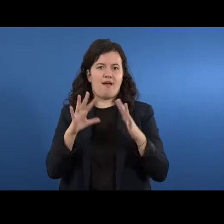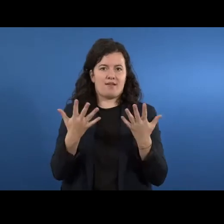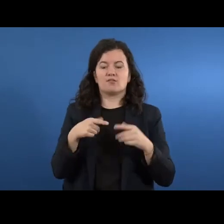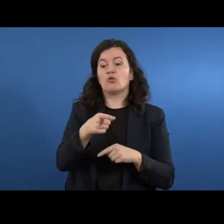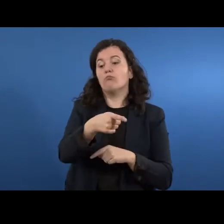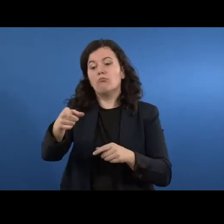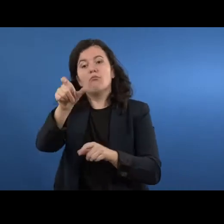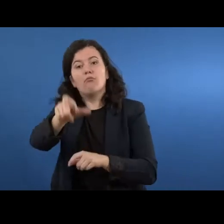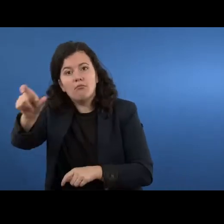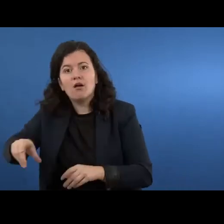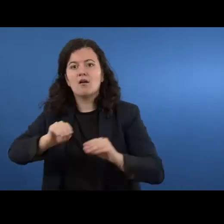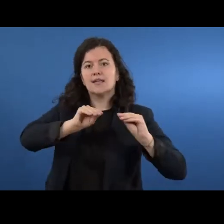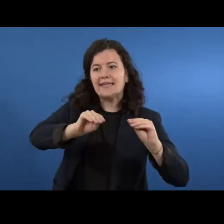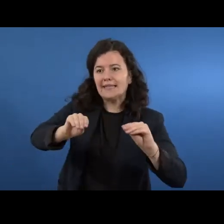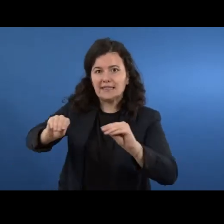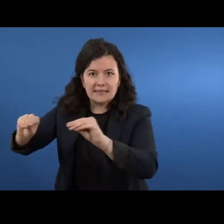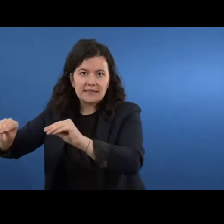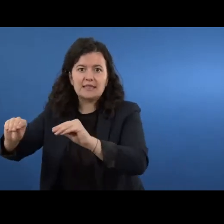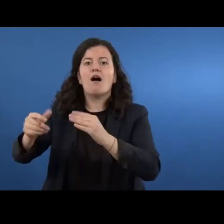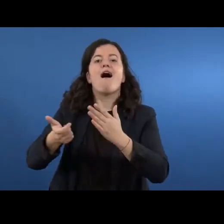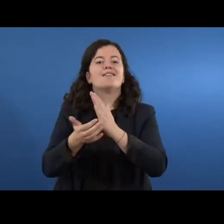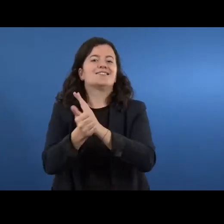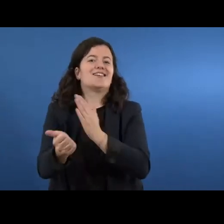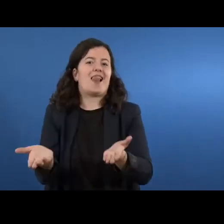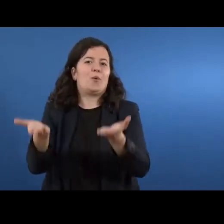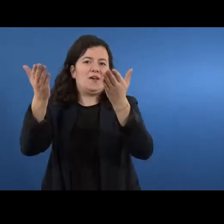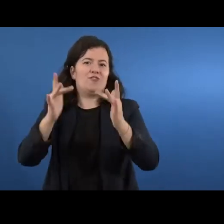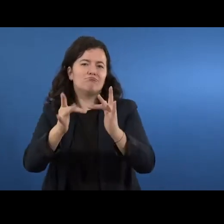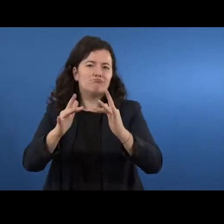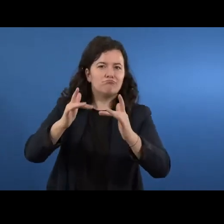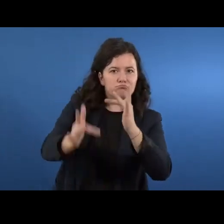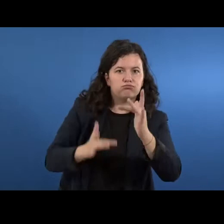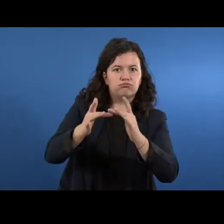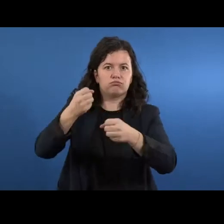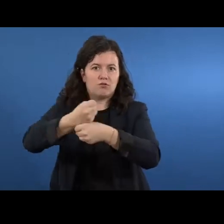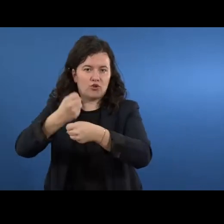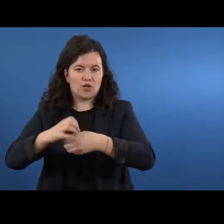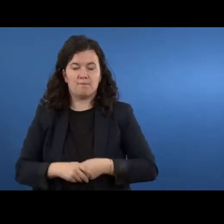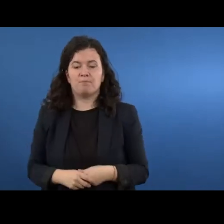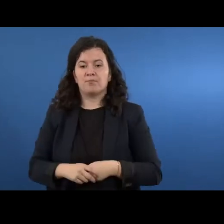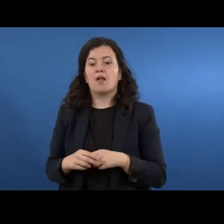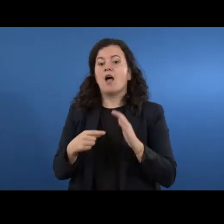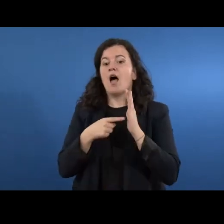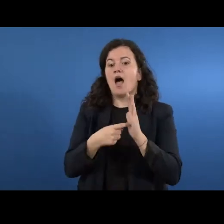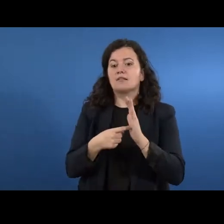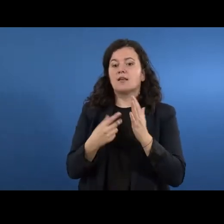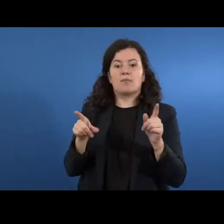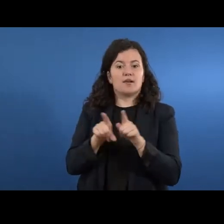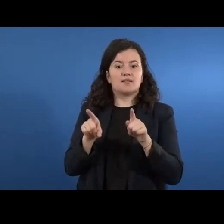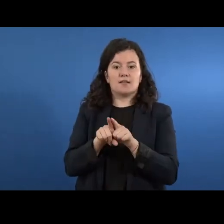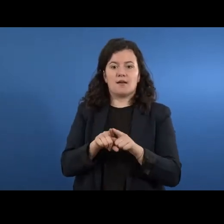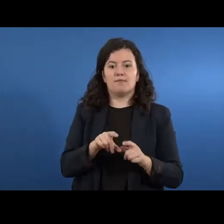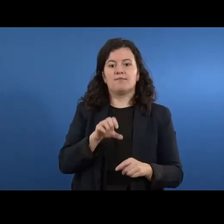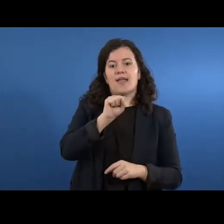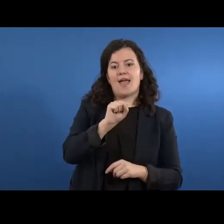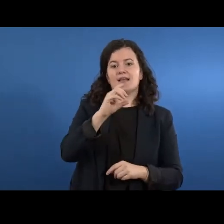One of those methodologies is the skills technology foresight, also sometimes referred to as